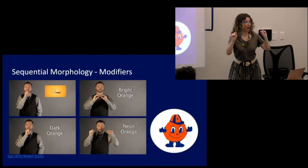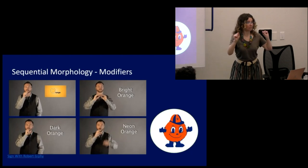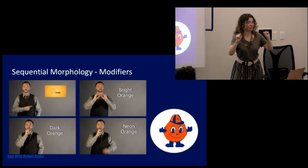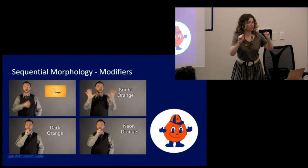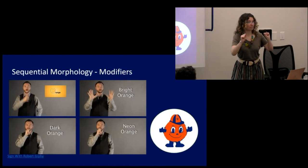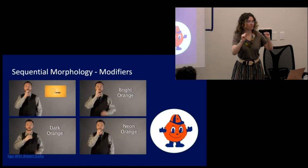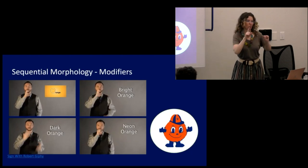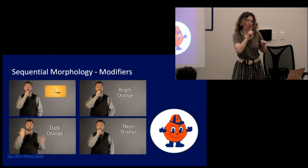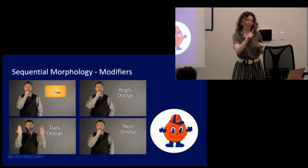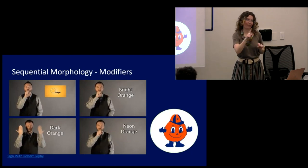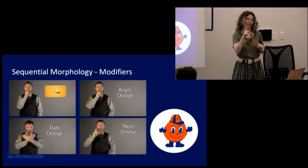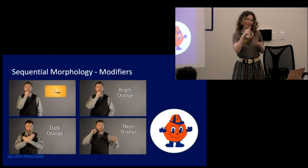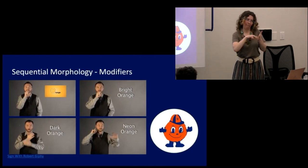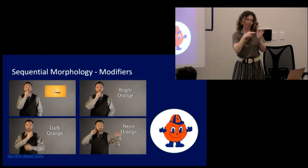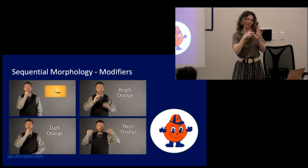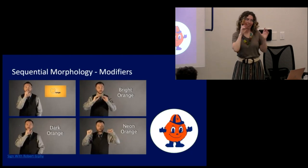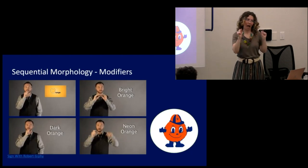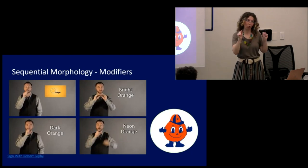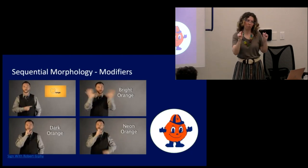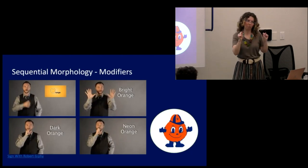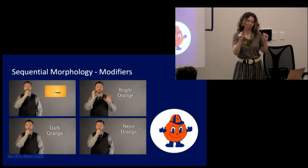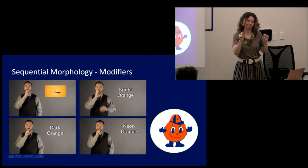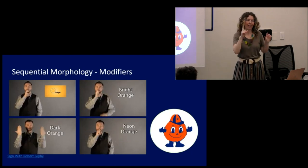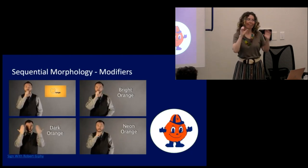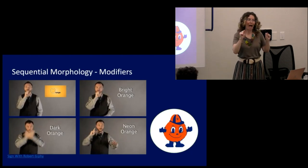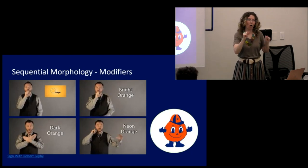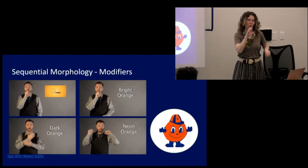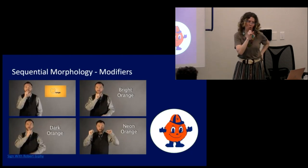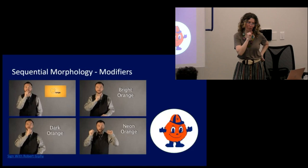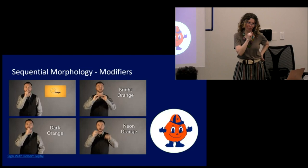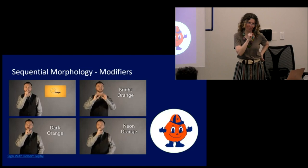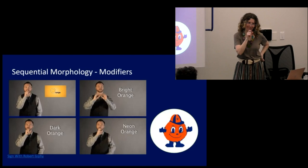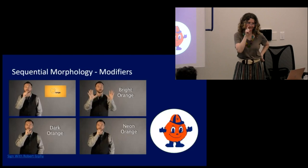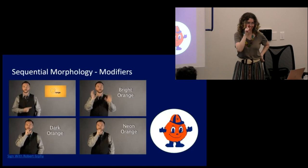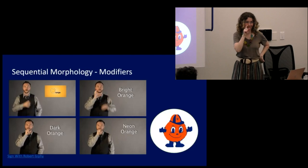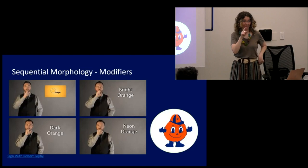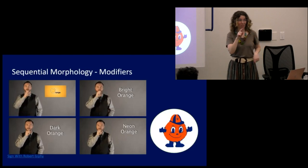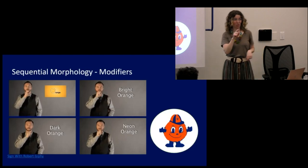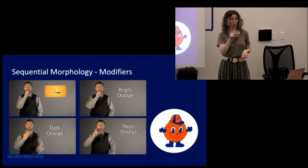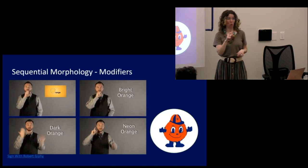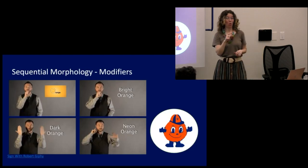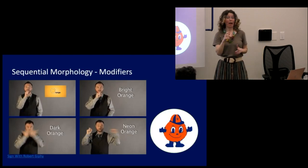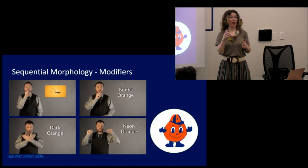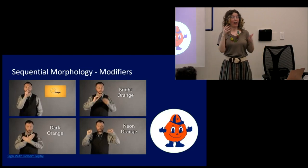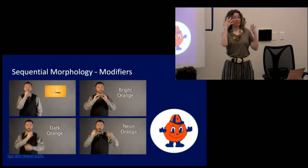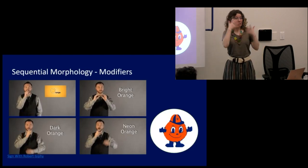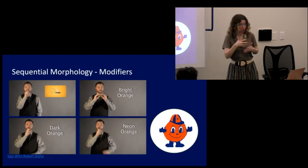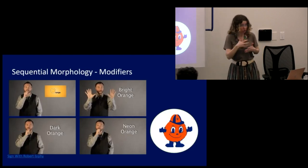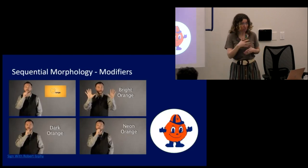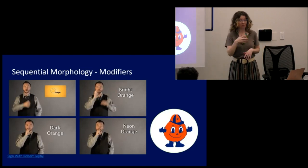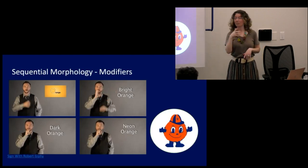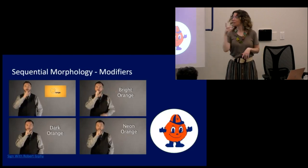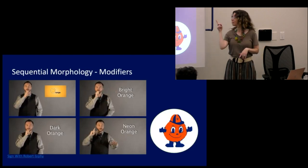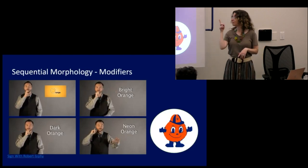there's also neon, which is essentially, it just means loud, like a loud color, a loud sound,